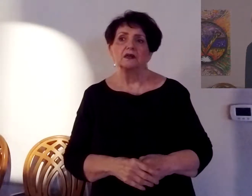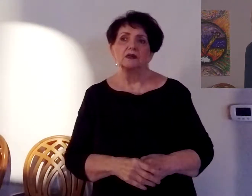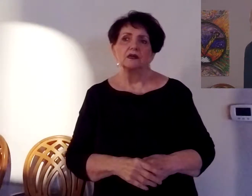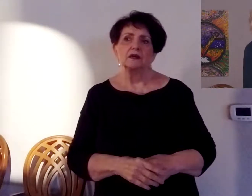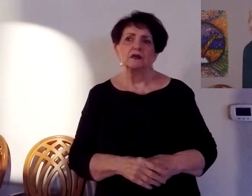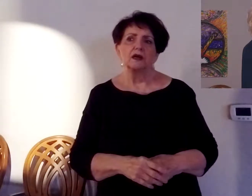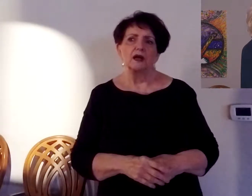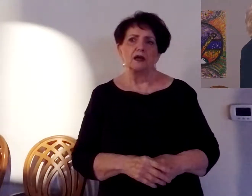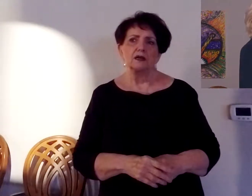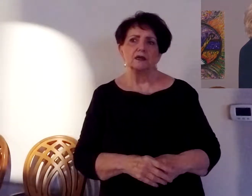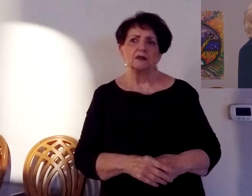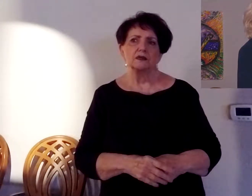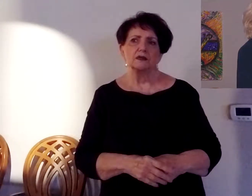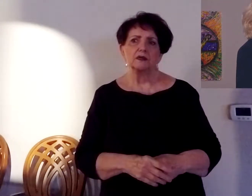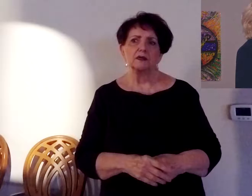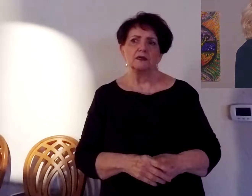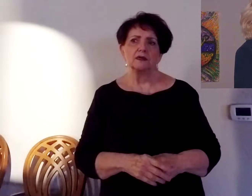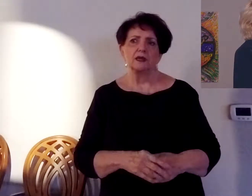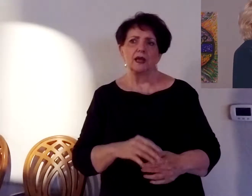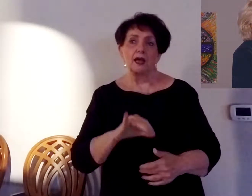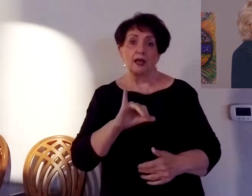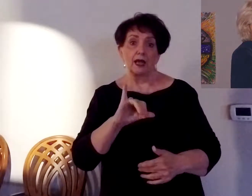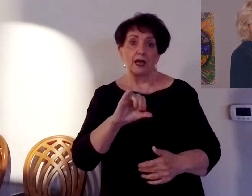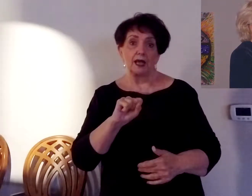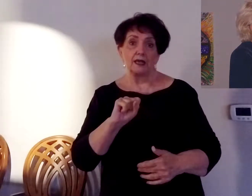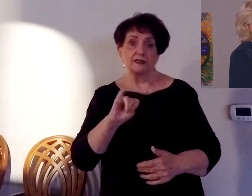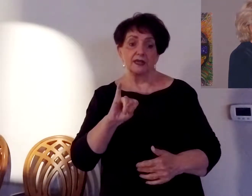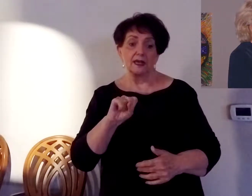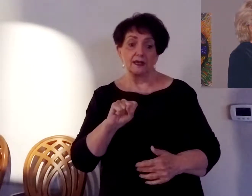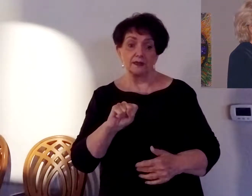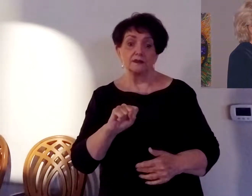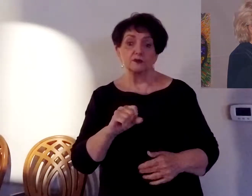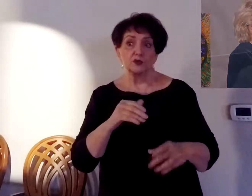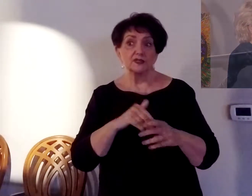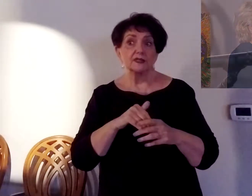And ISIS was in the news then too.